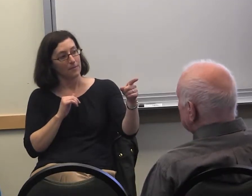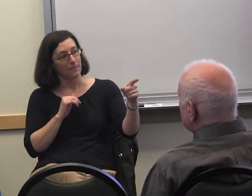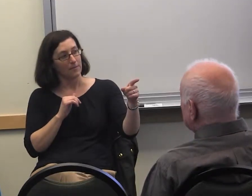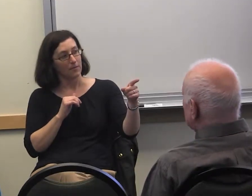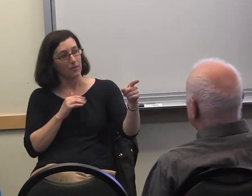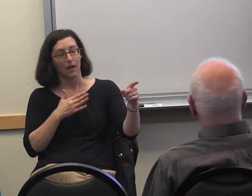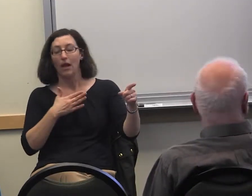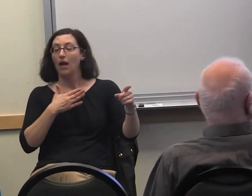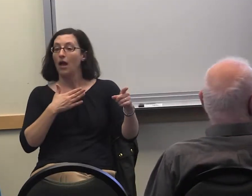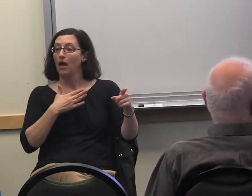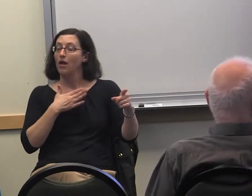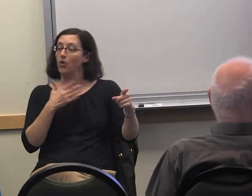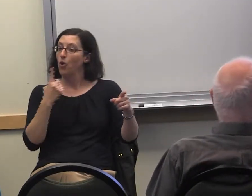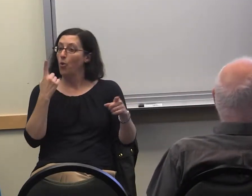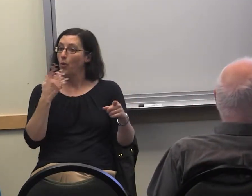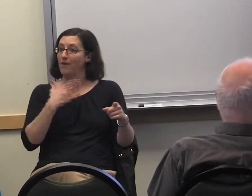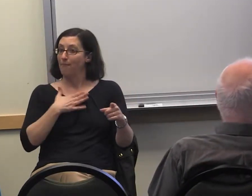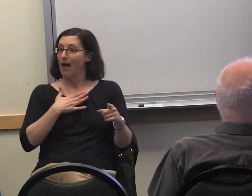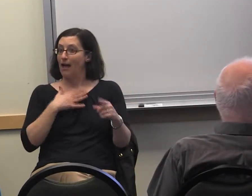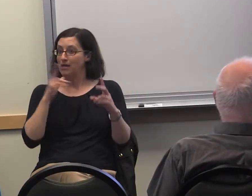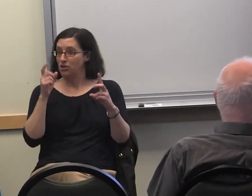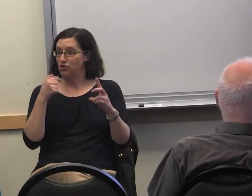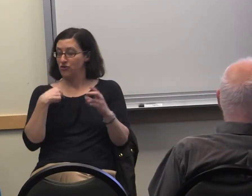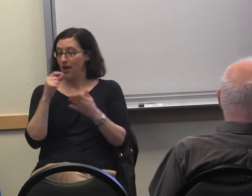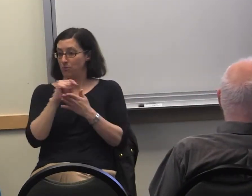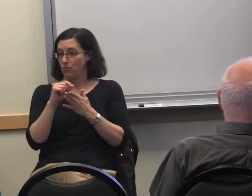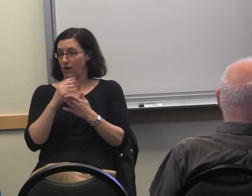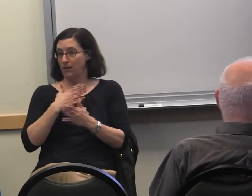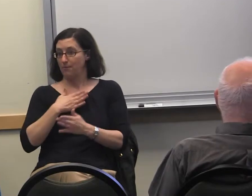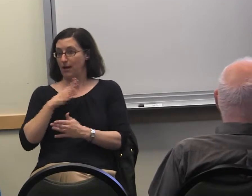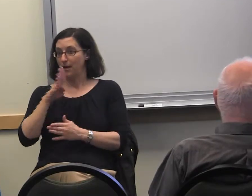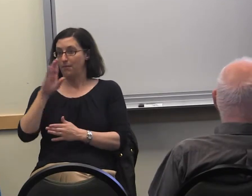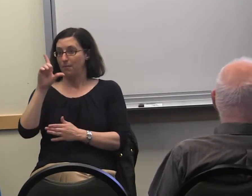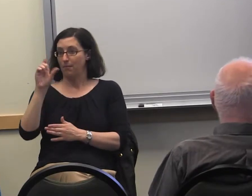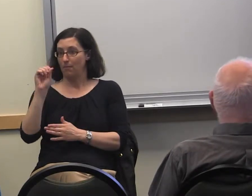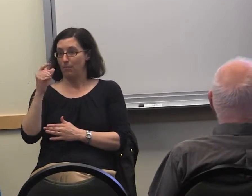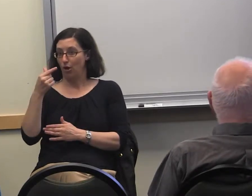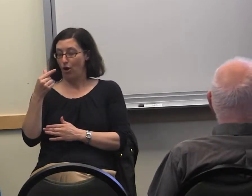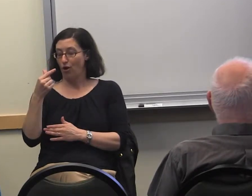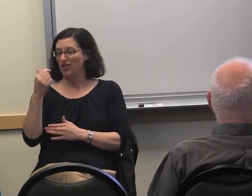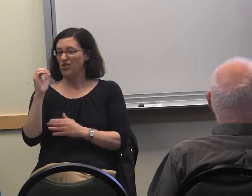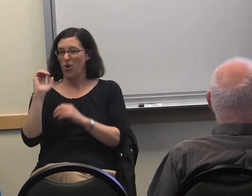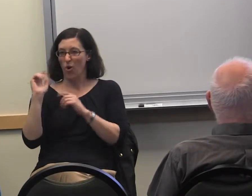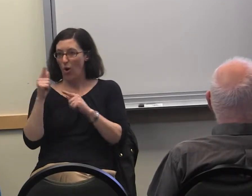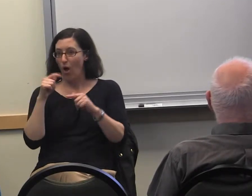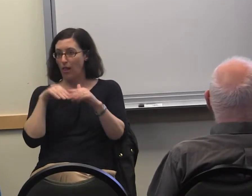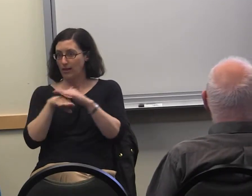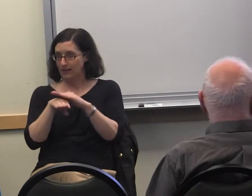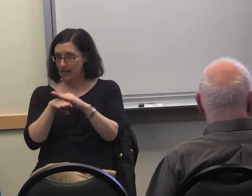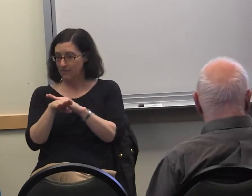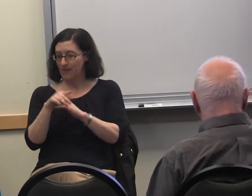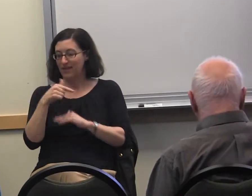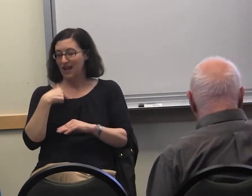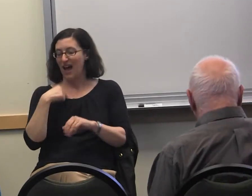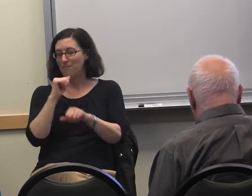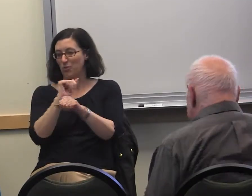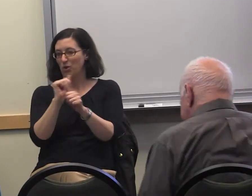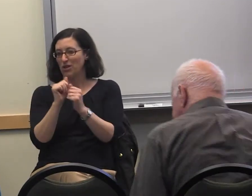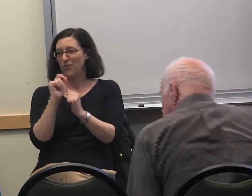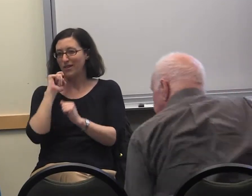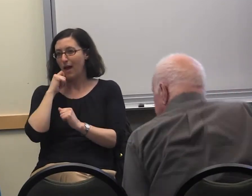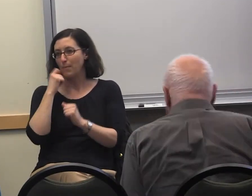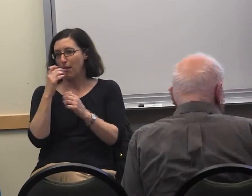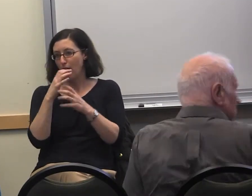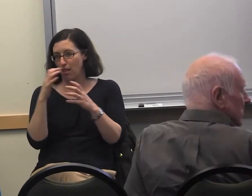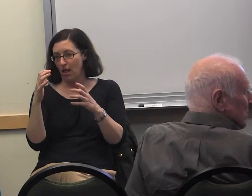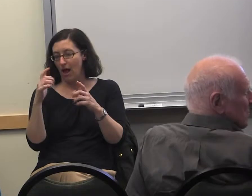one of my issues that I've been writing about in my blog is about all the accessibility, and I've been dealing with Apple a lot. And